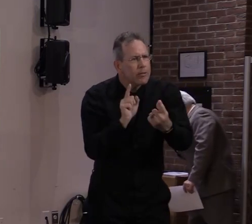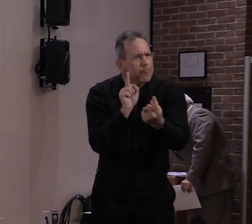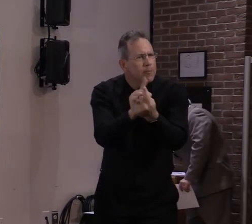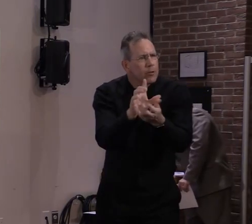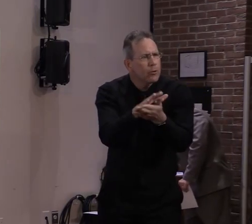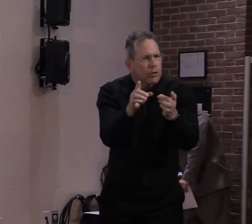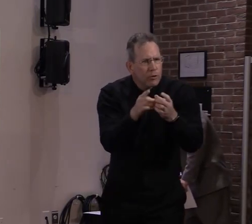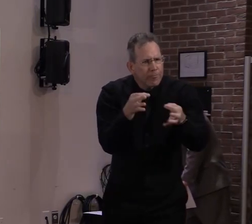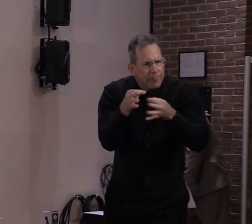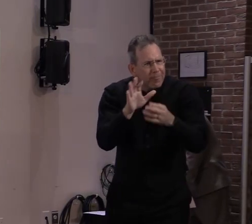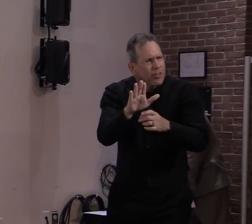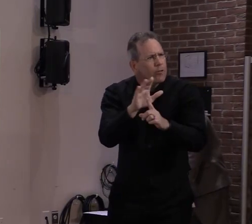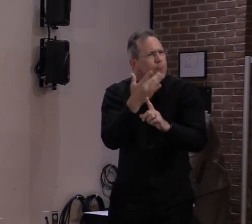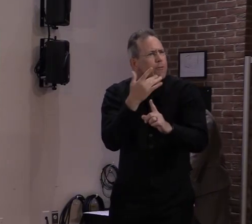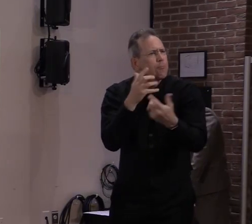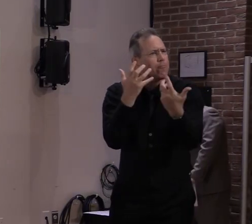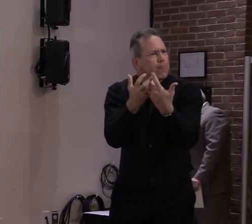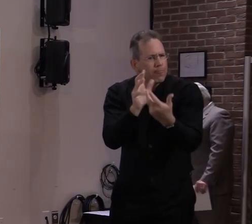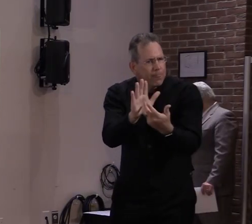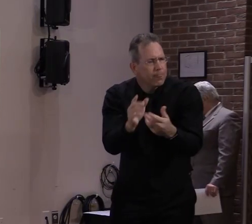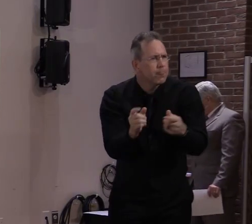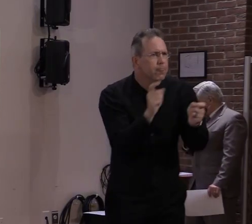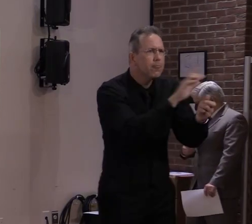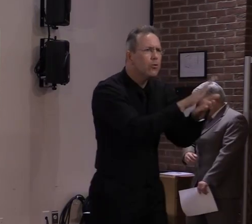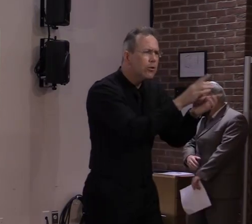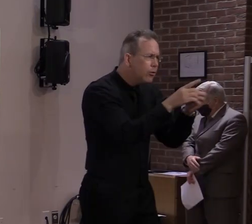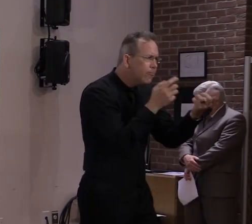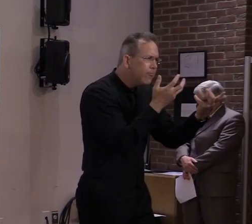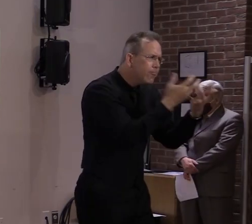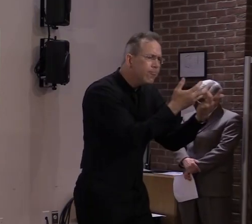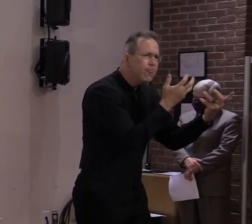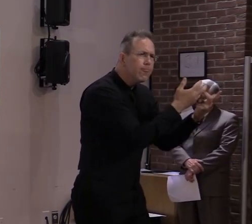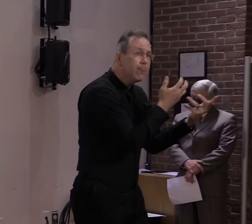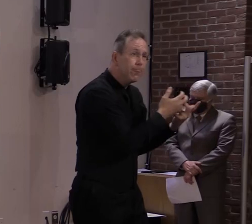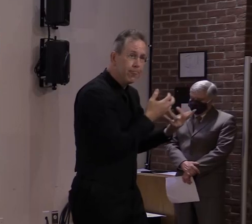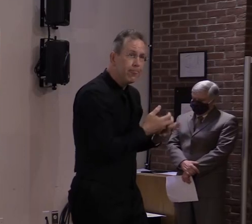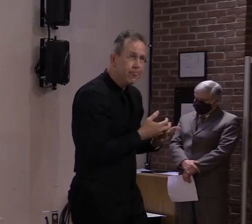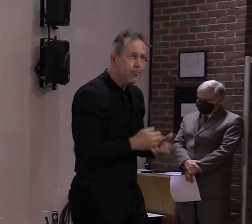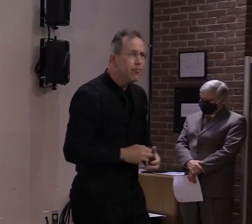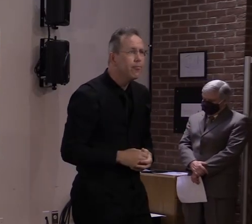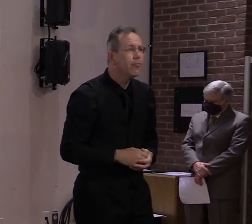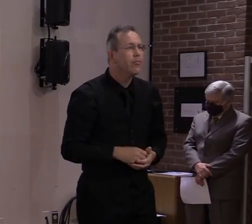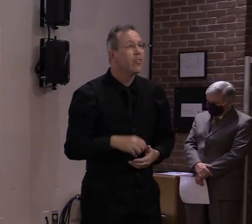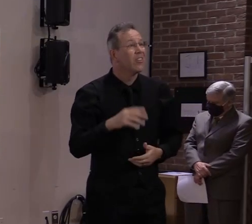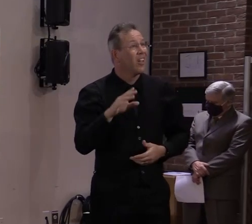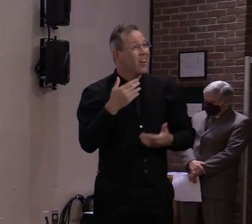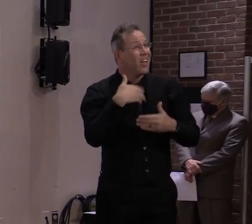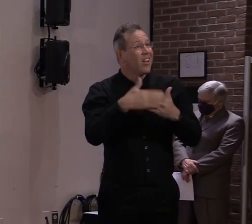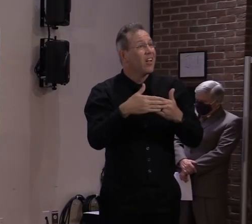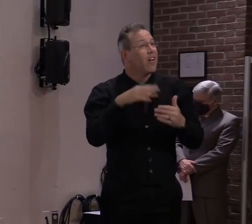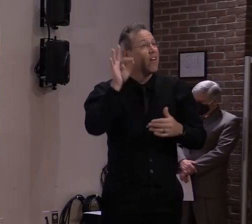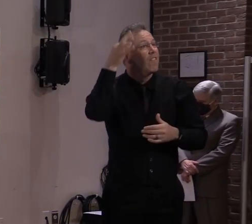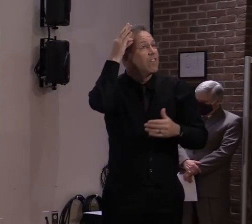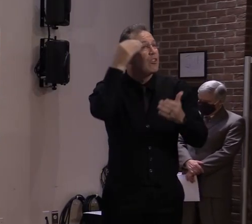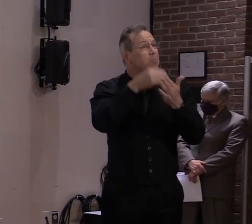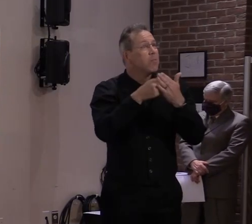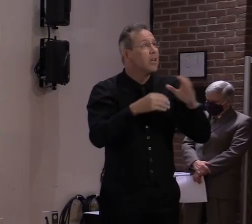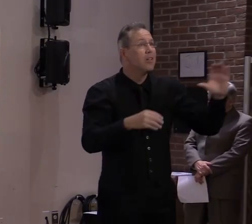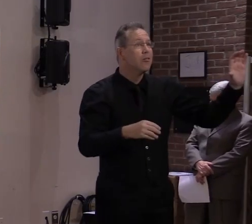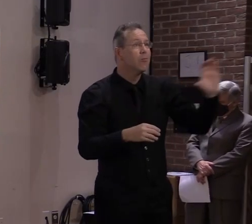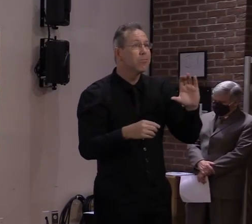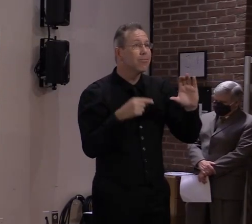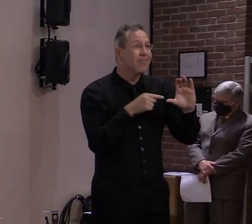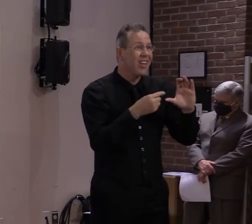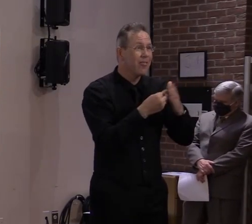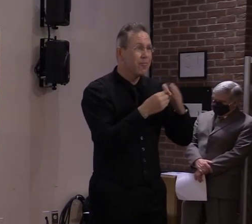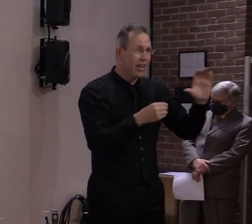There are other permissible uses of federal dollars beyond the three focus areas described in our recovery planning process. In particular, there's